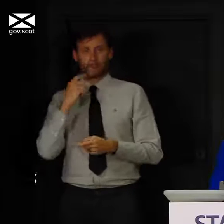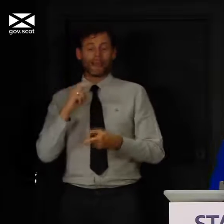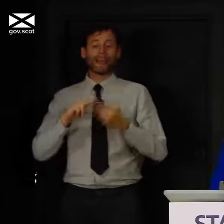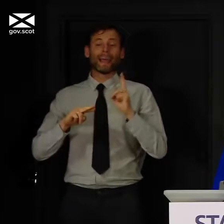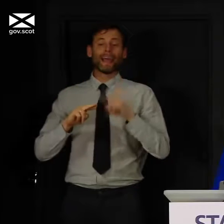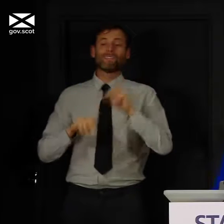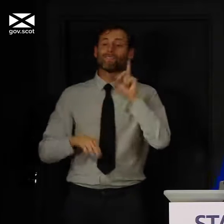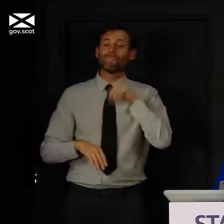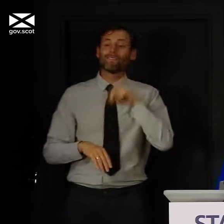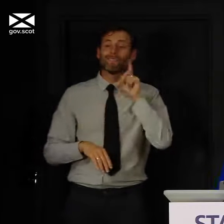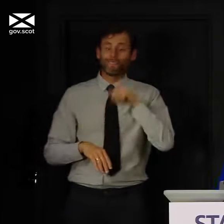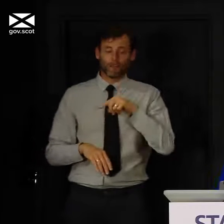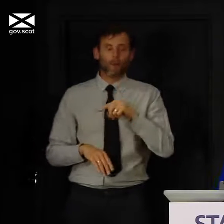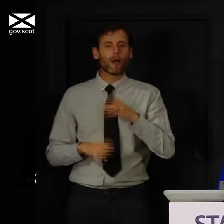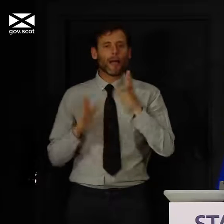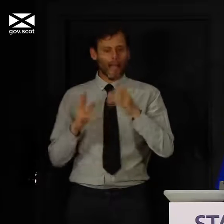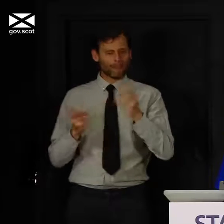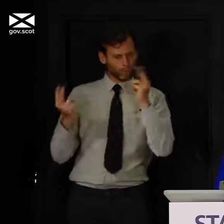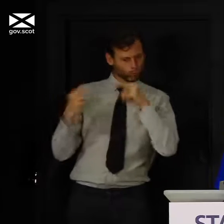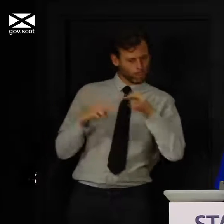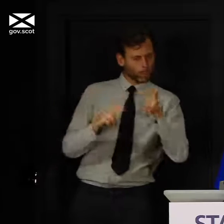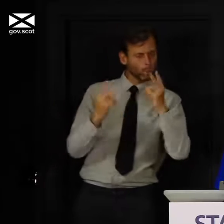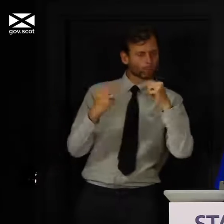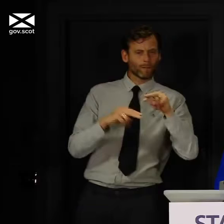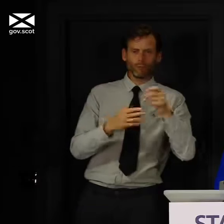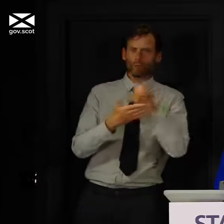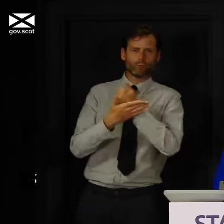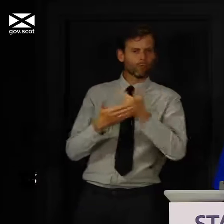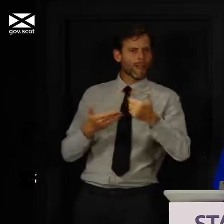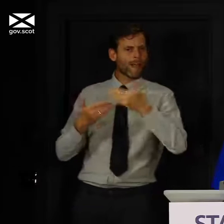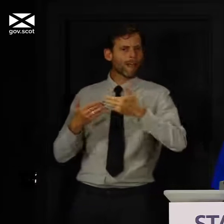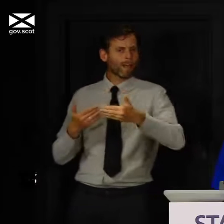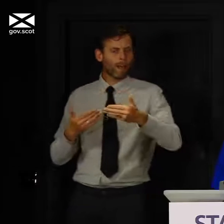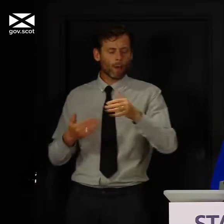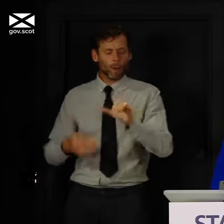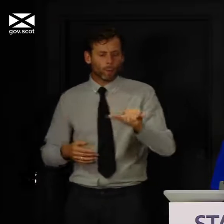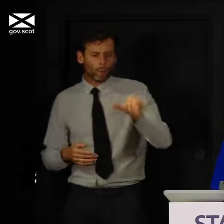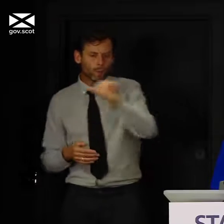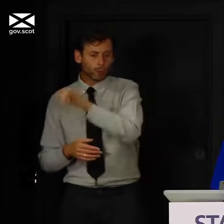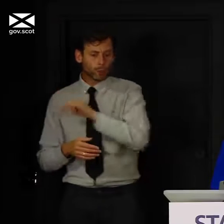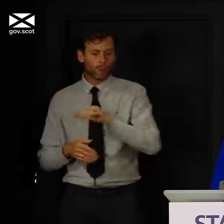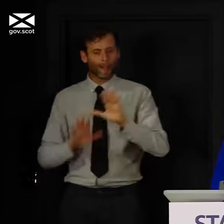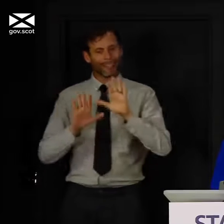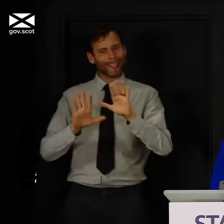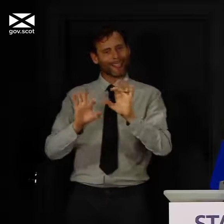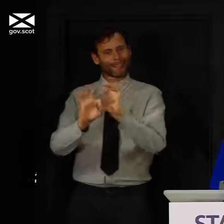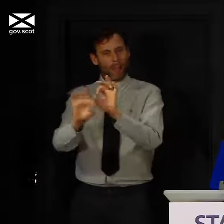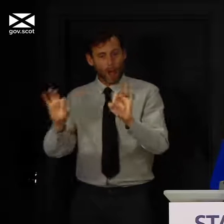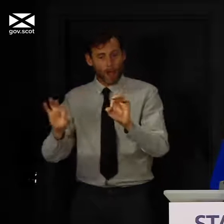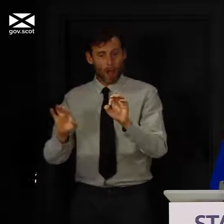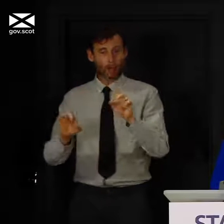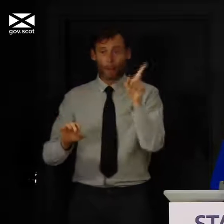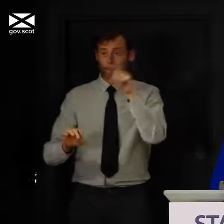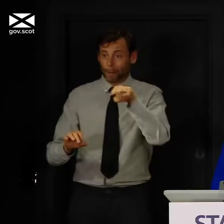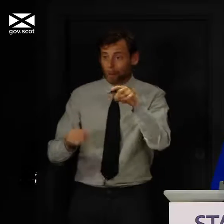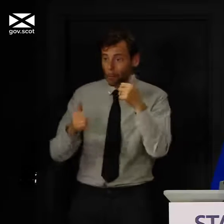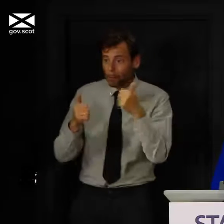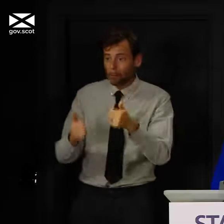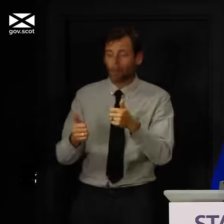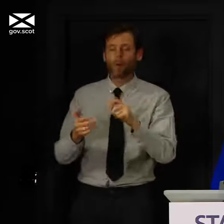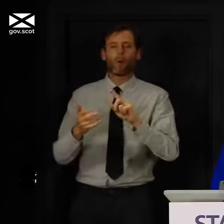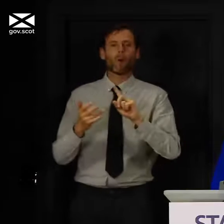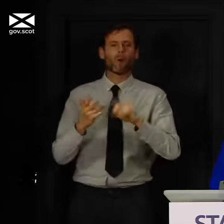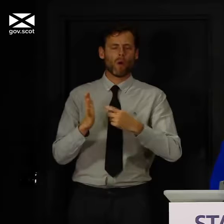be considered as we go through the coming weeks and see how we are doing, how we are collectively